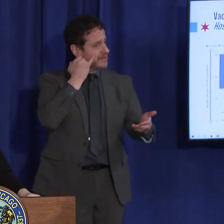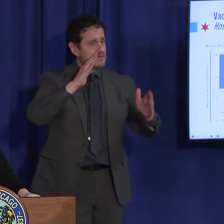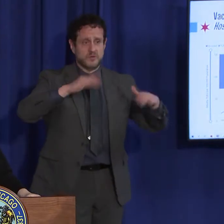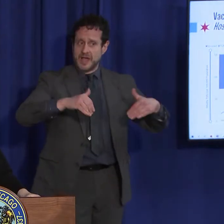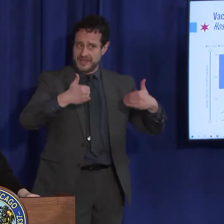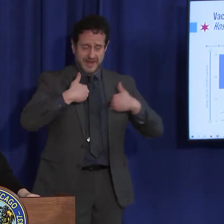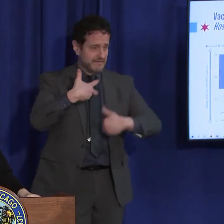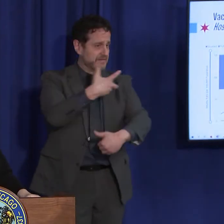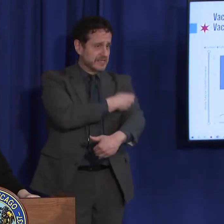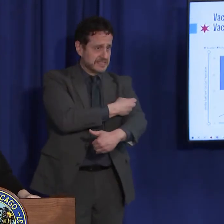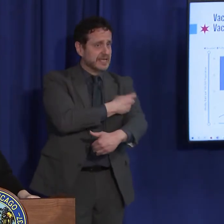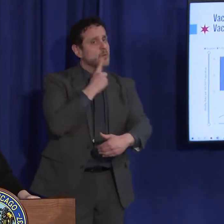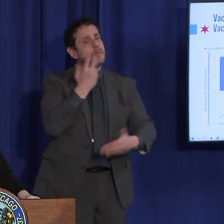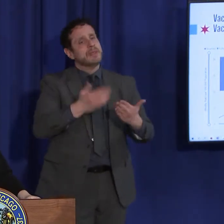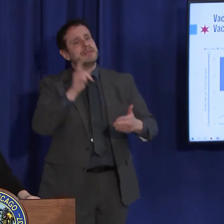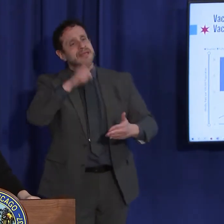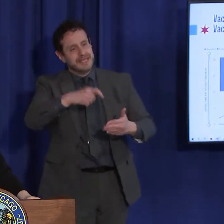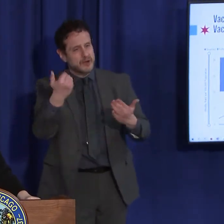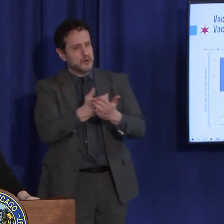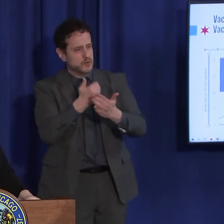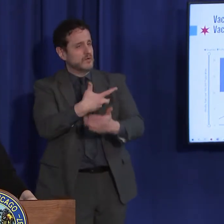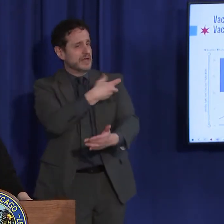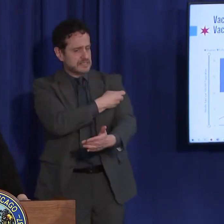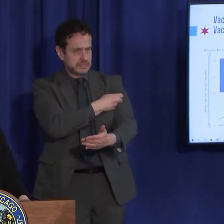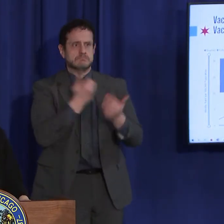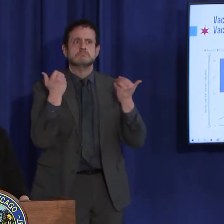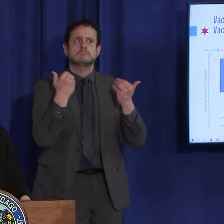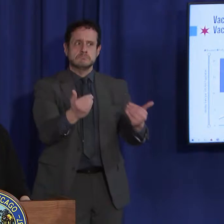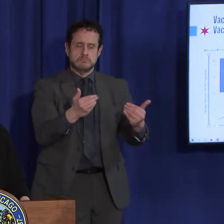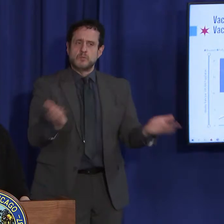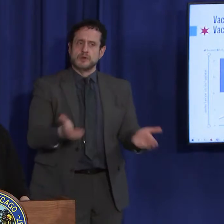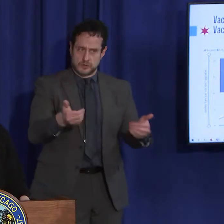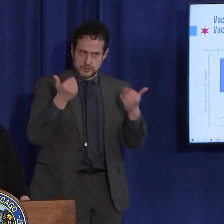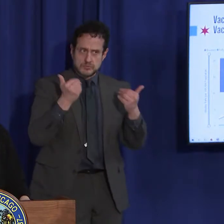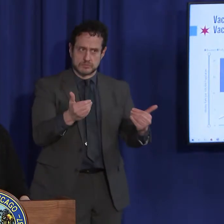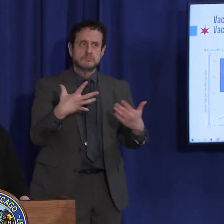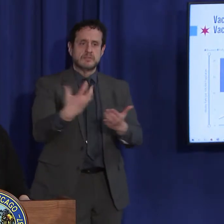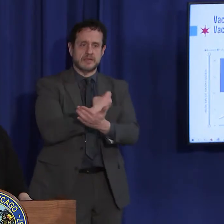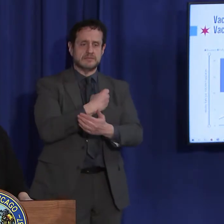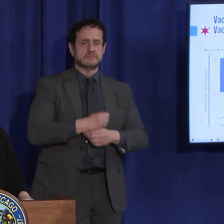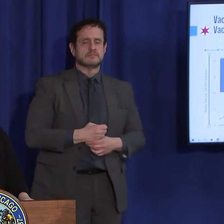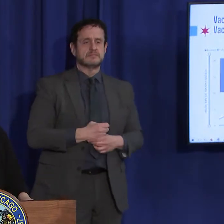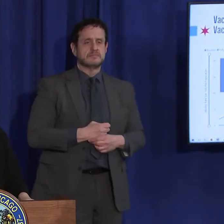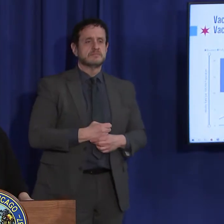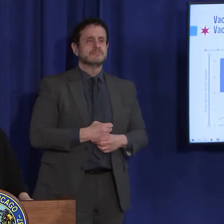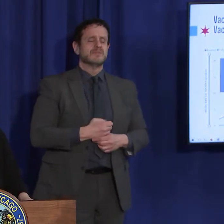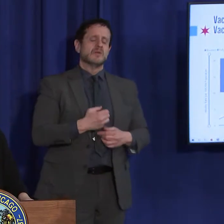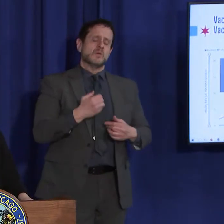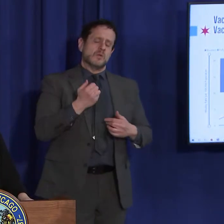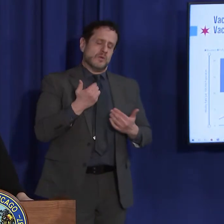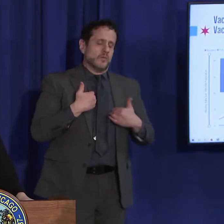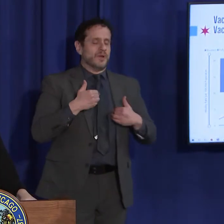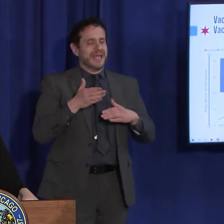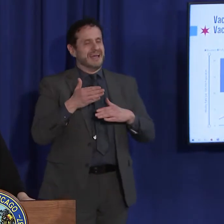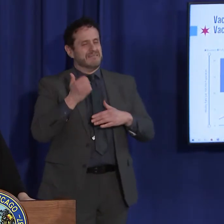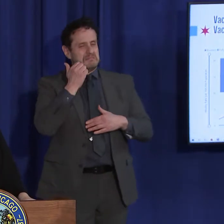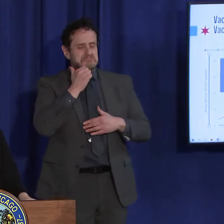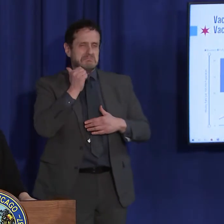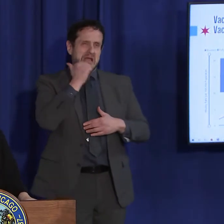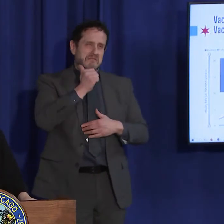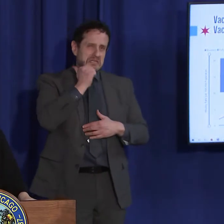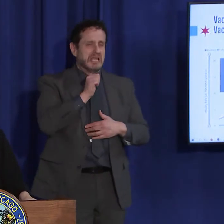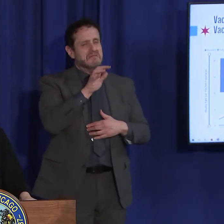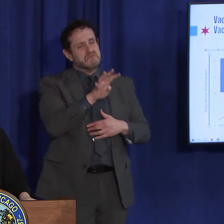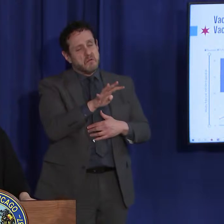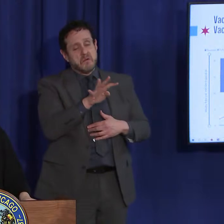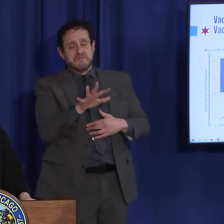with their vaccines, to get there. And then finally, where we look at deaths, we are averaging 4 to 5 deaths every day right now in Chicago, down